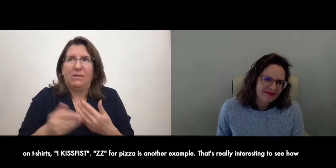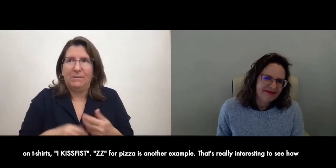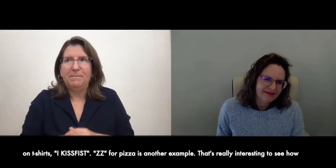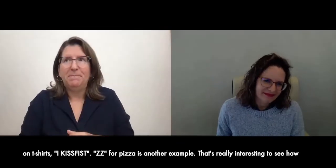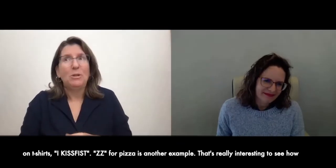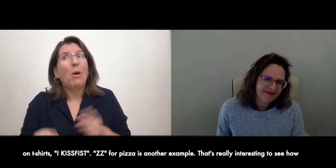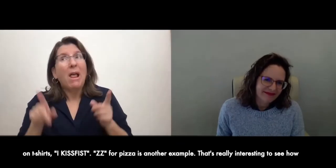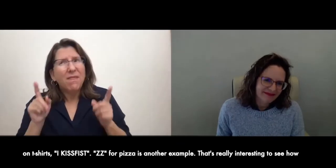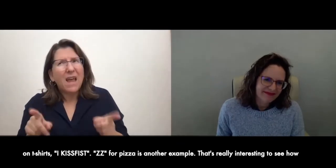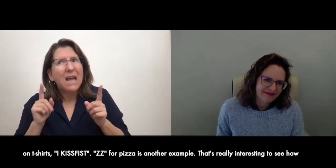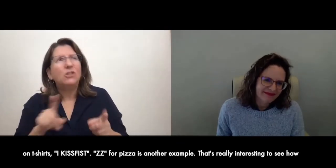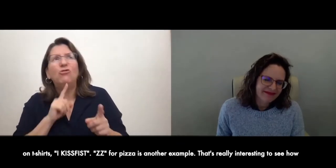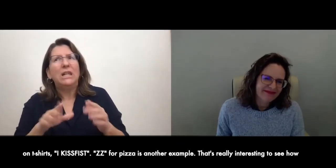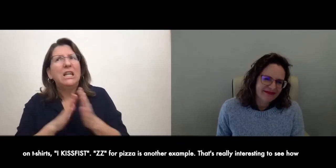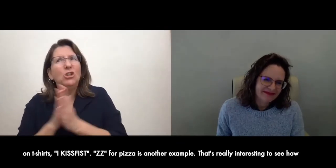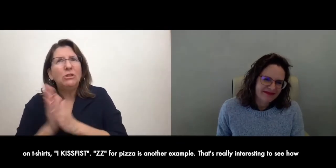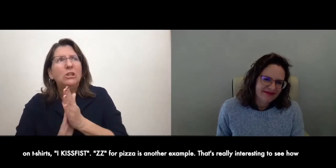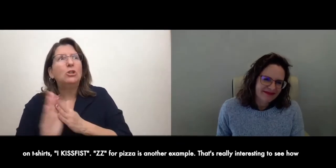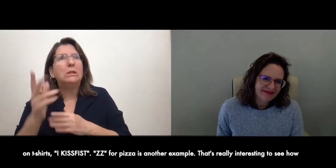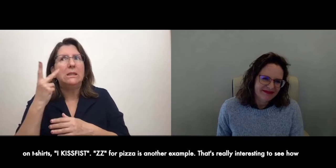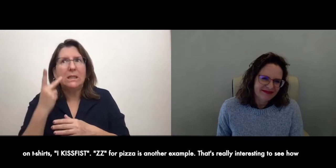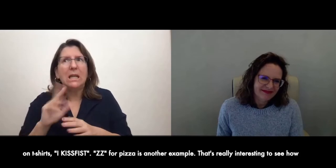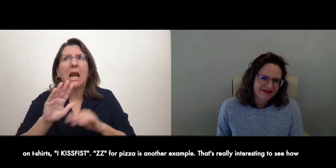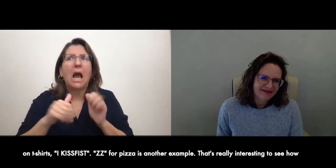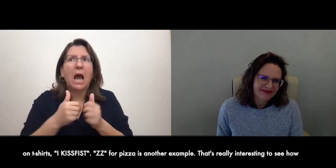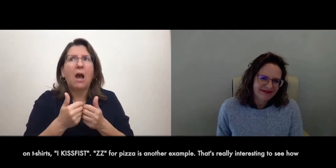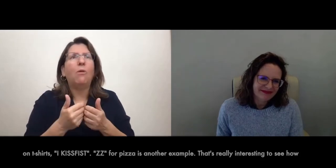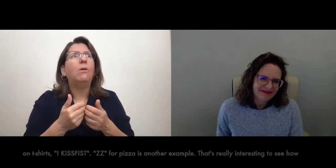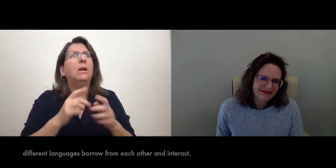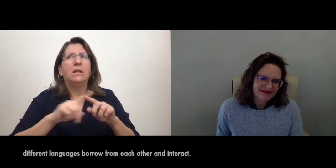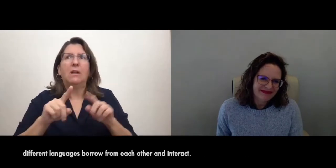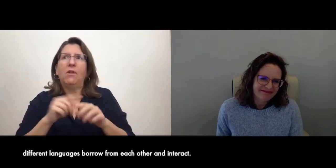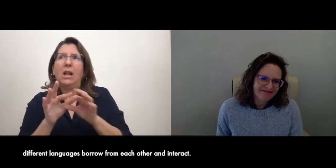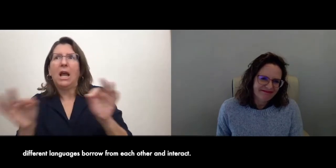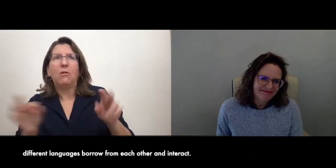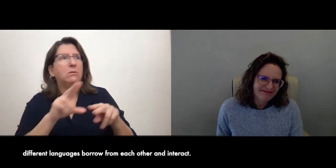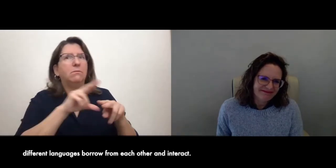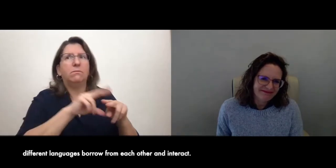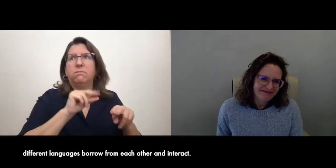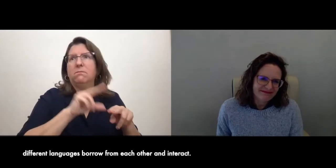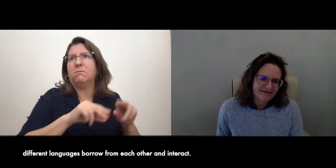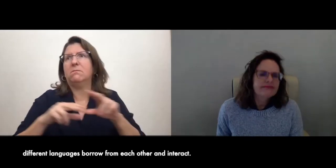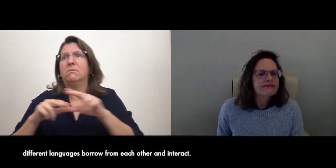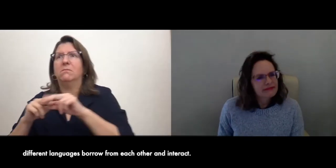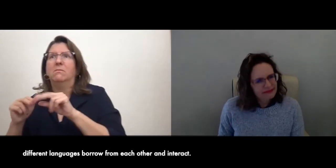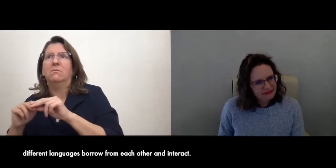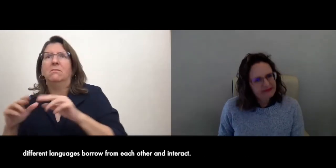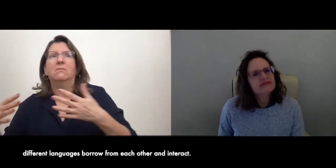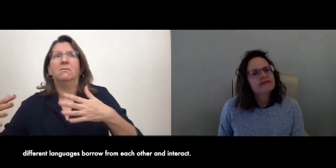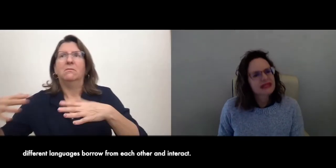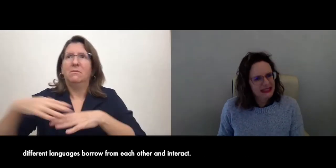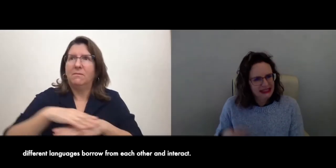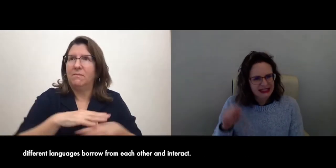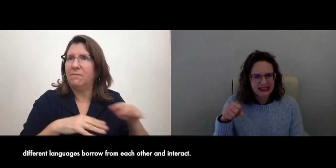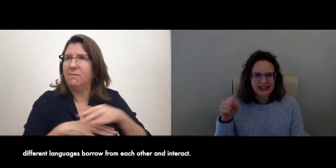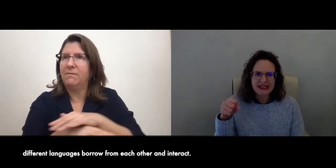That's really interesting to see how different languages borrow from each other and interact.